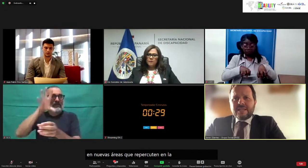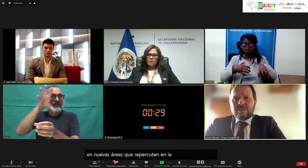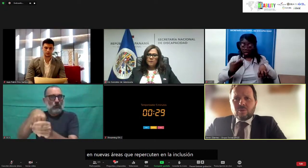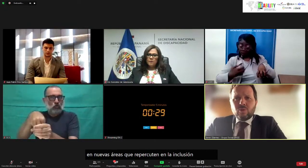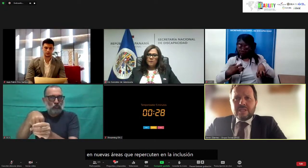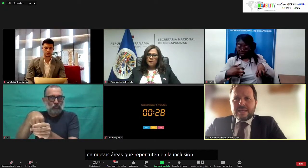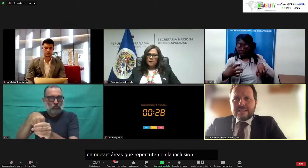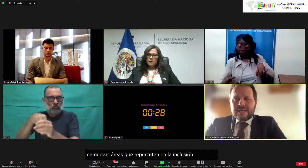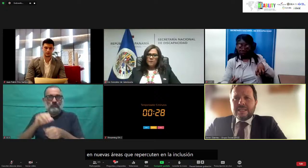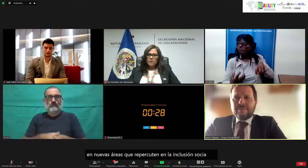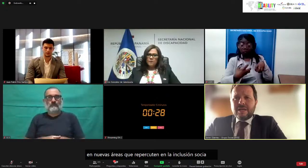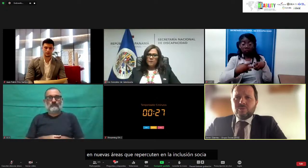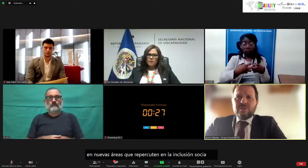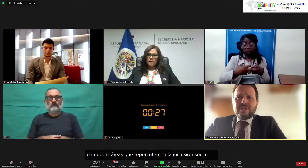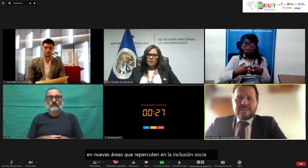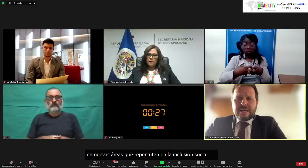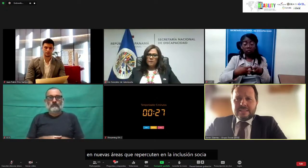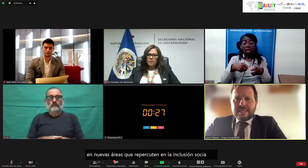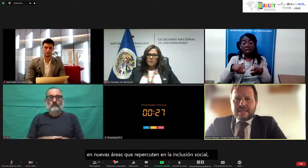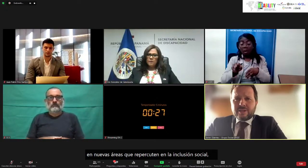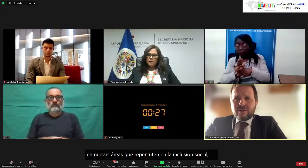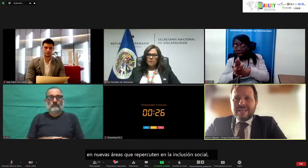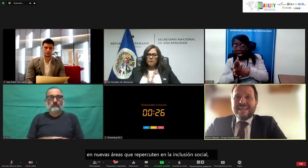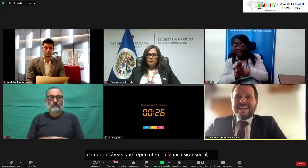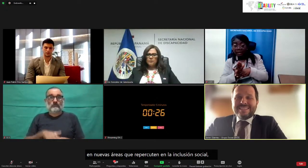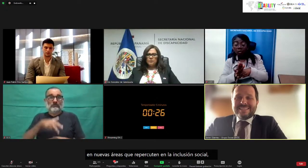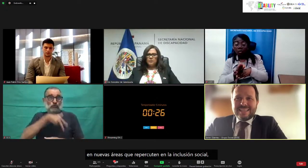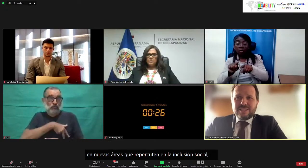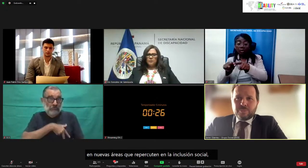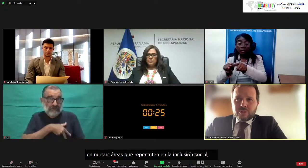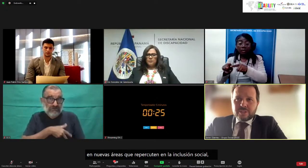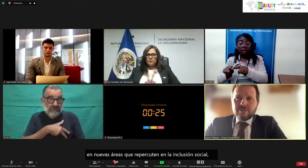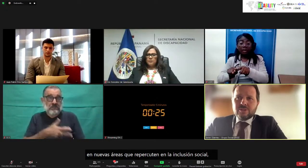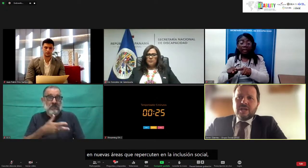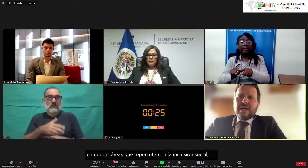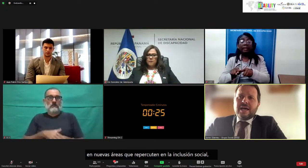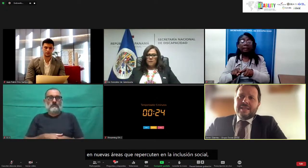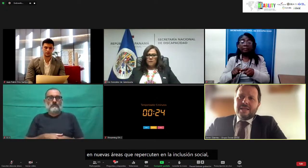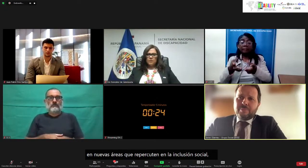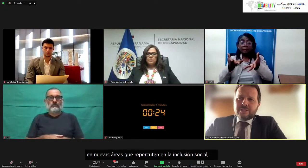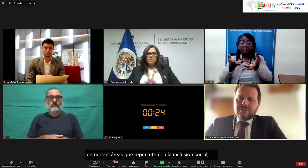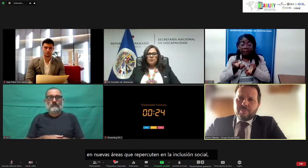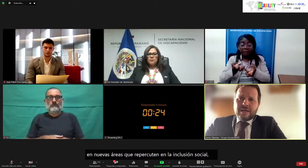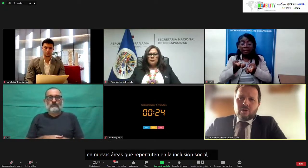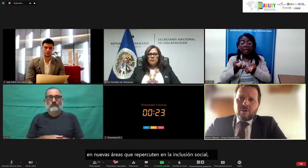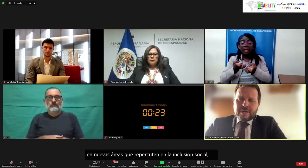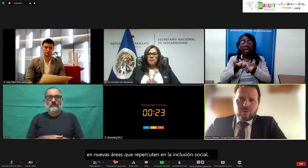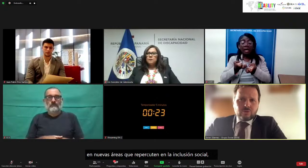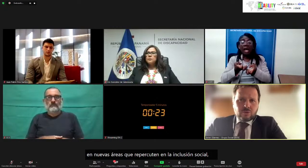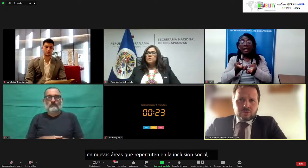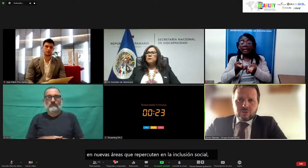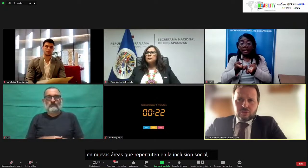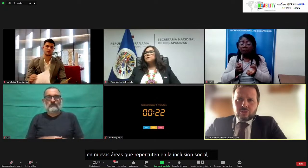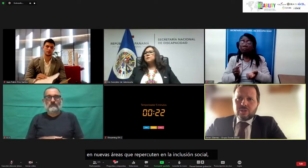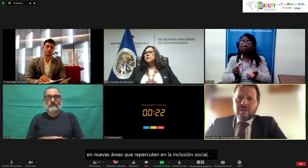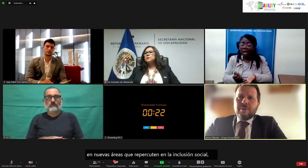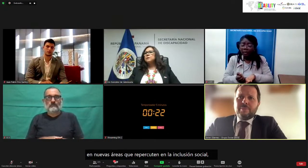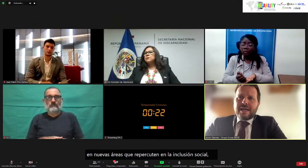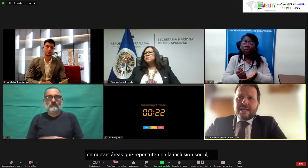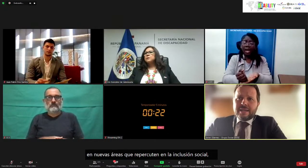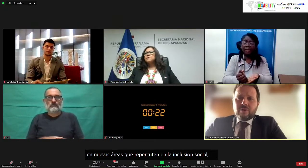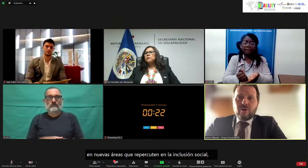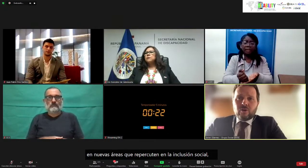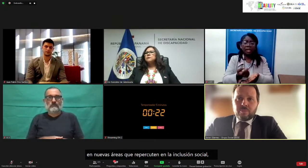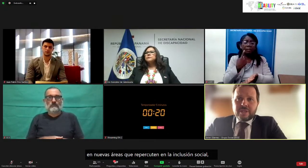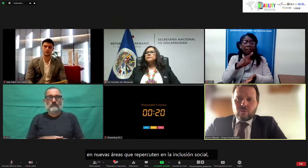sectors with companies and with the multilateral lateral sector of multilateral banks of the regions that are willing to take a